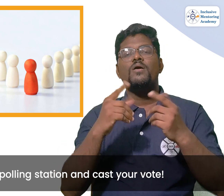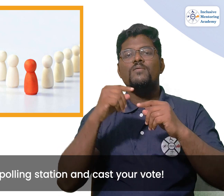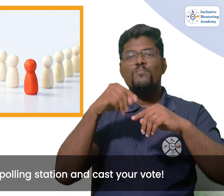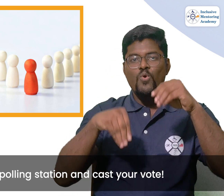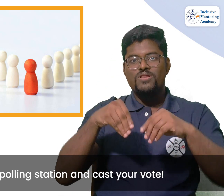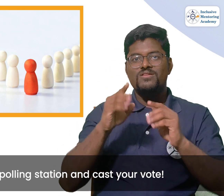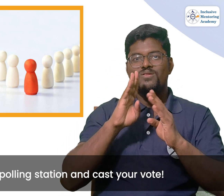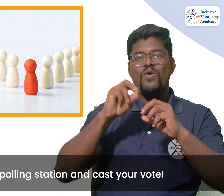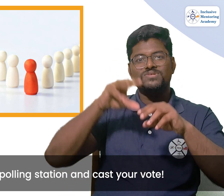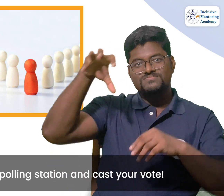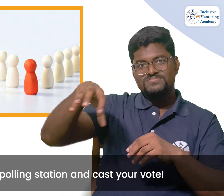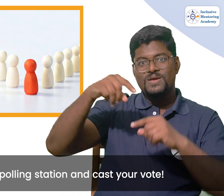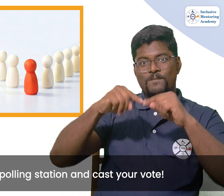polling station and cast your vote.